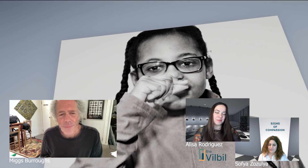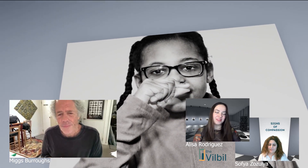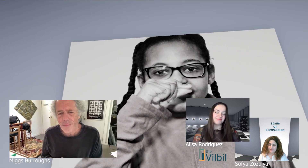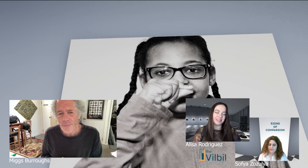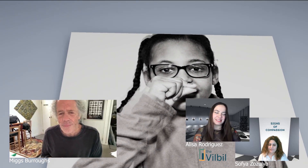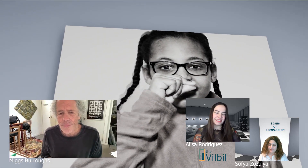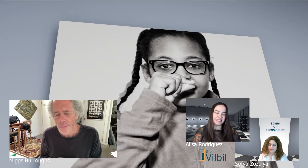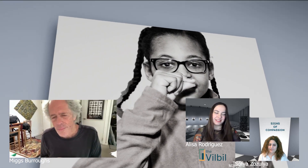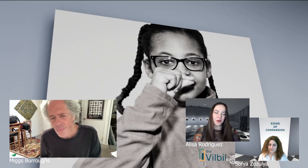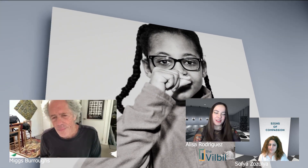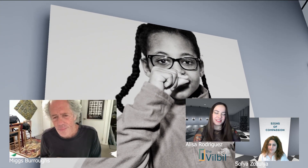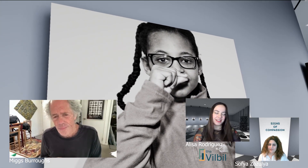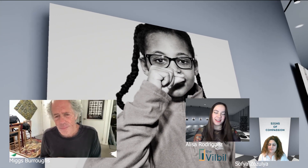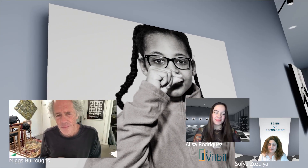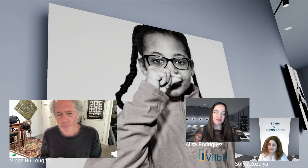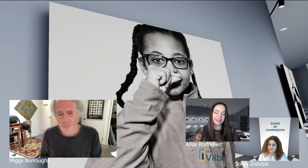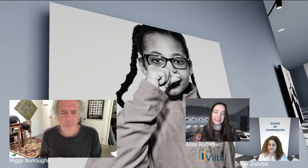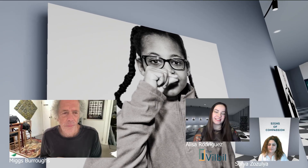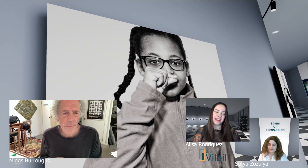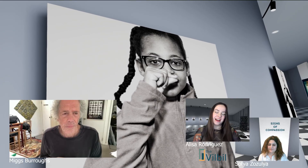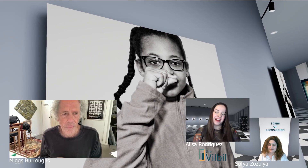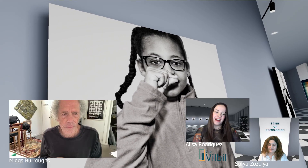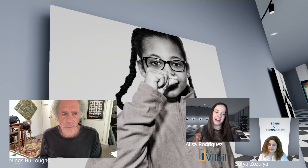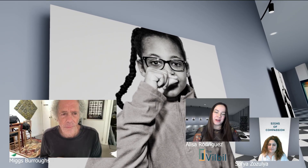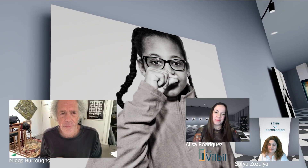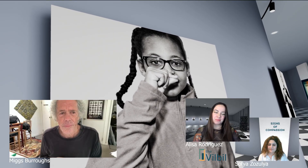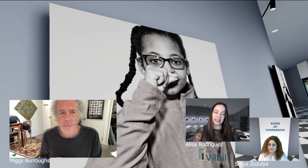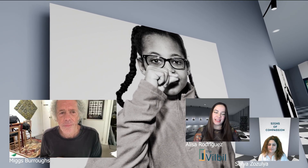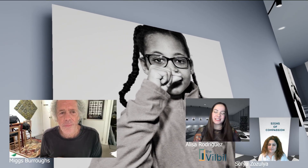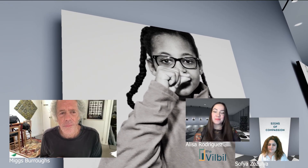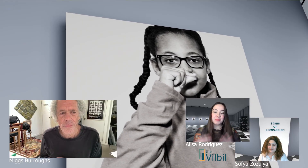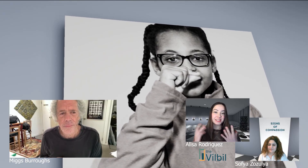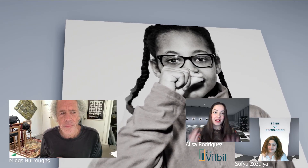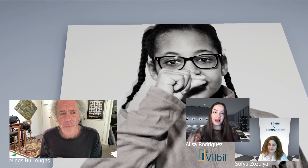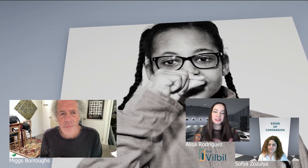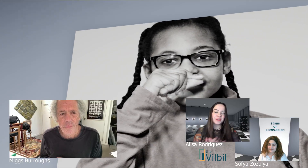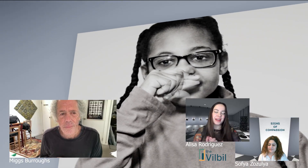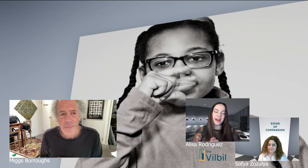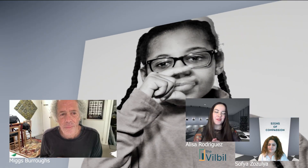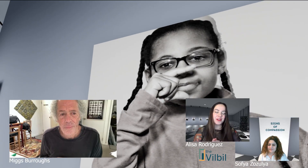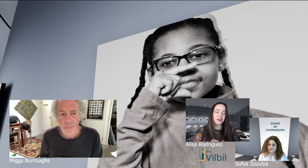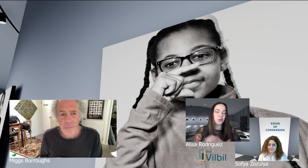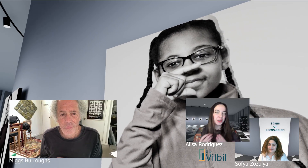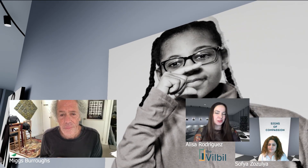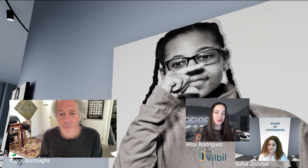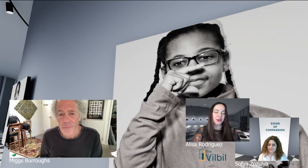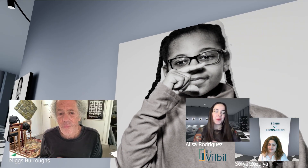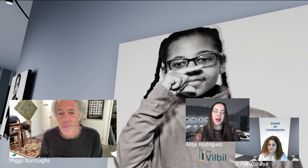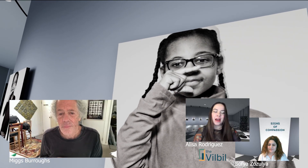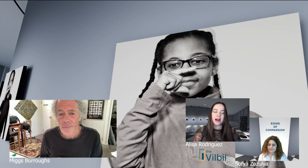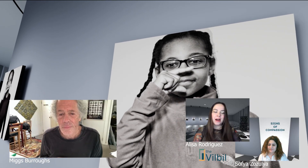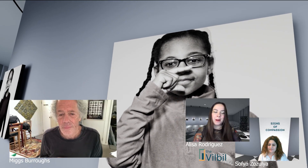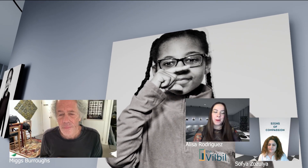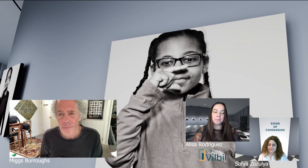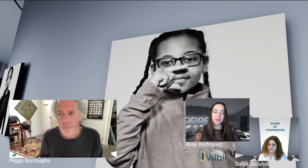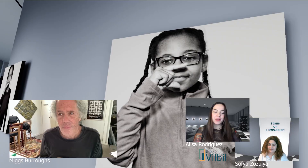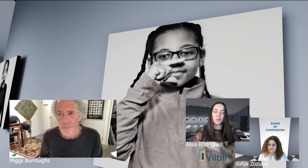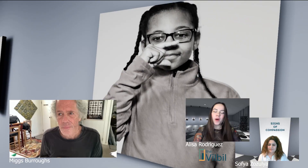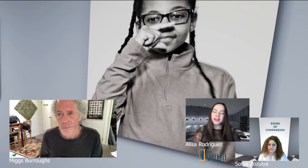mean, the whole idea is brilliant. And Mix, actually, I have another question for you. And why did